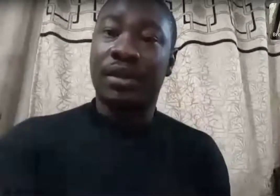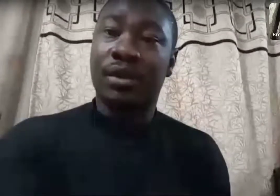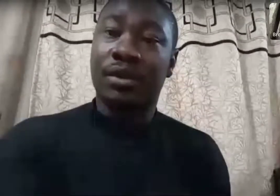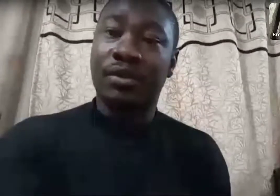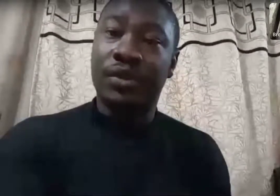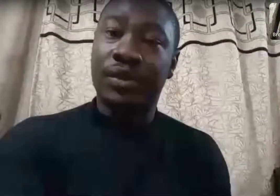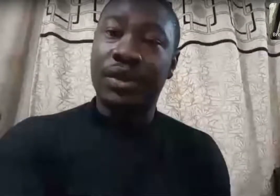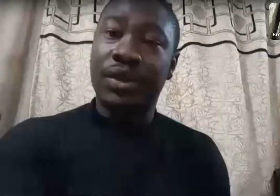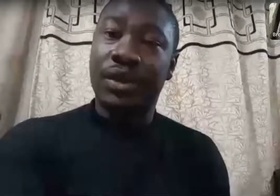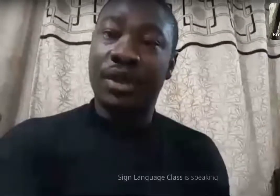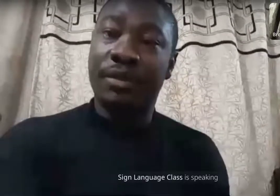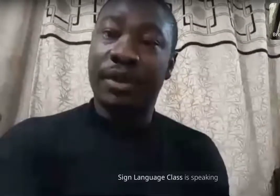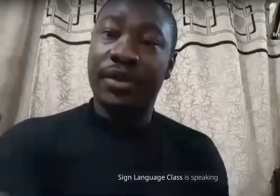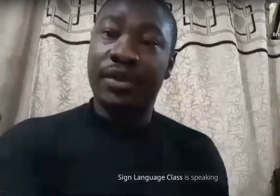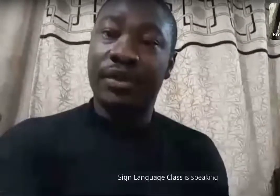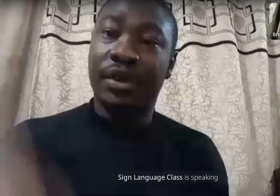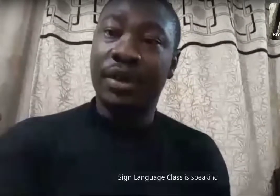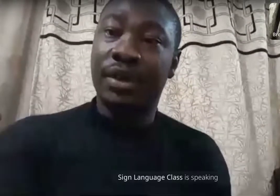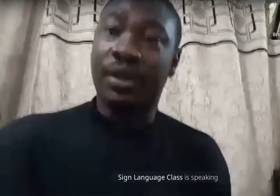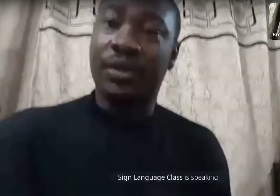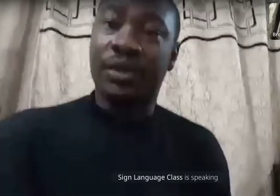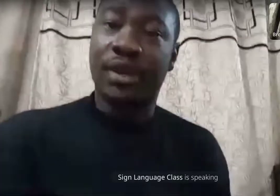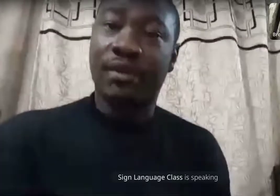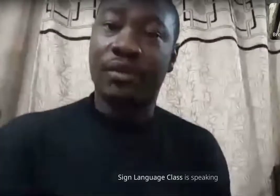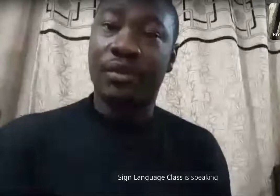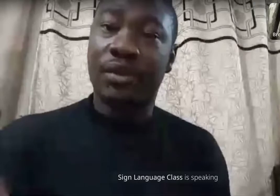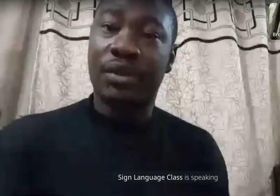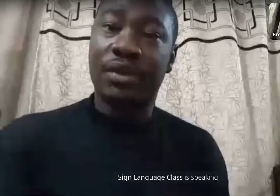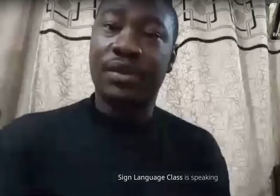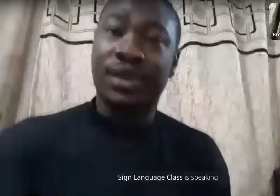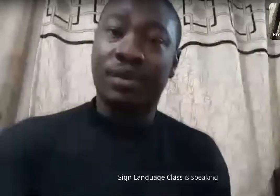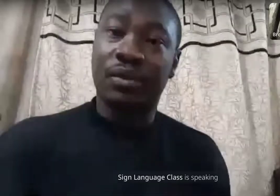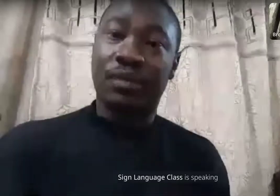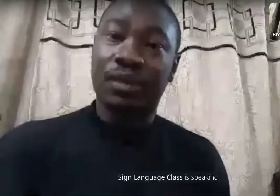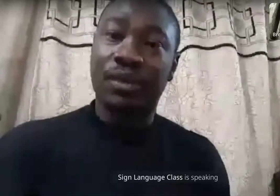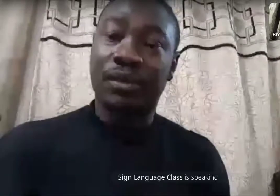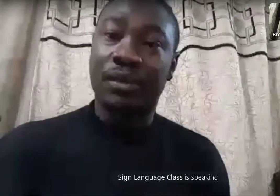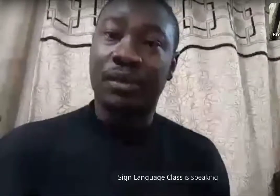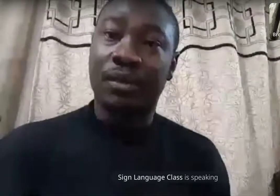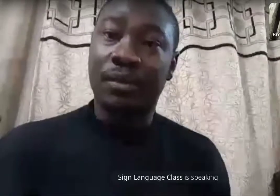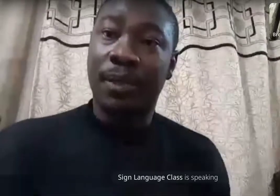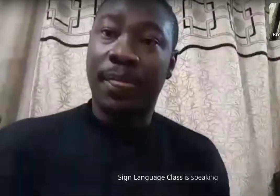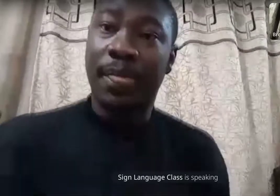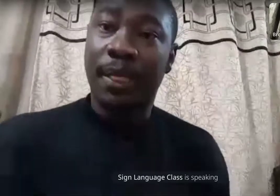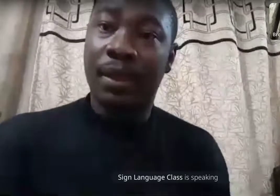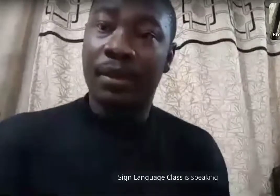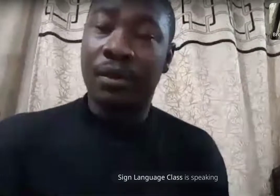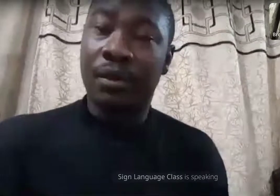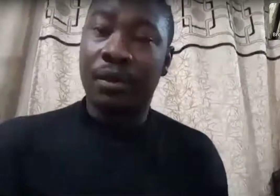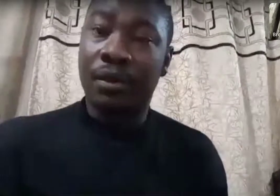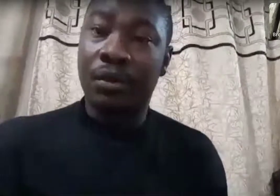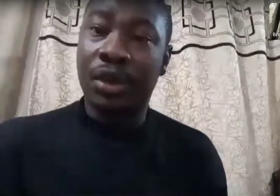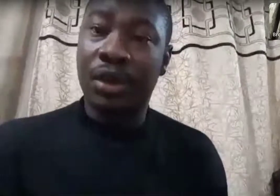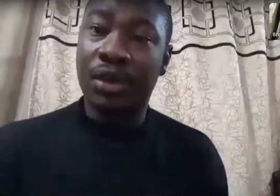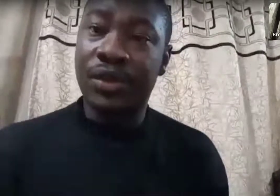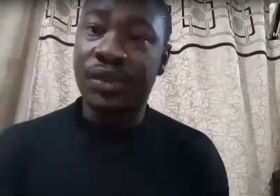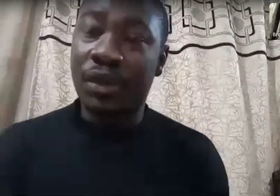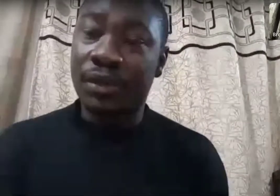raising your hand and let us have you. I can see from my end. Okay, can you see someone? Yeah, a lot of